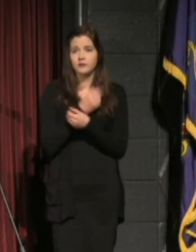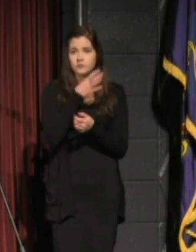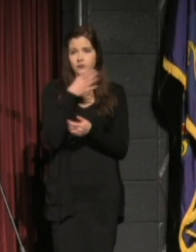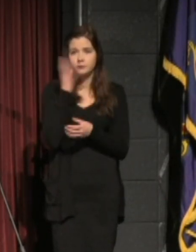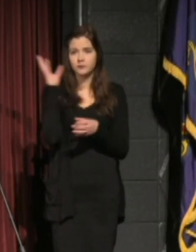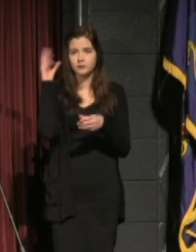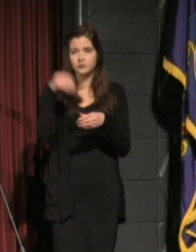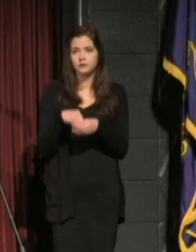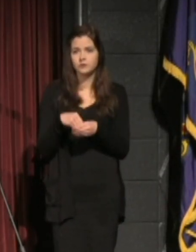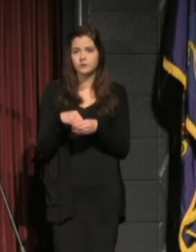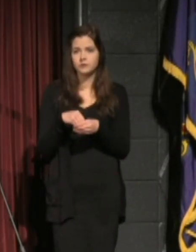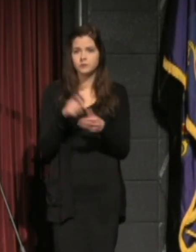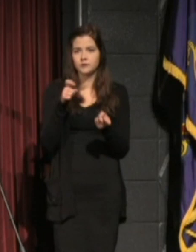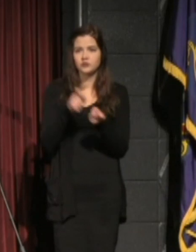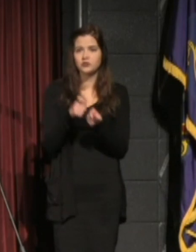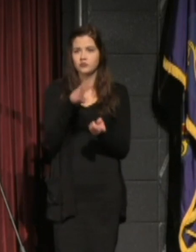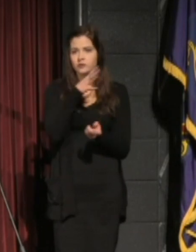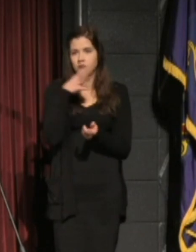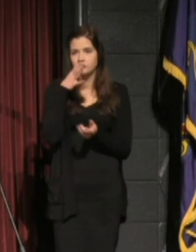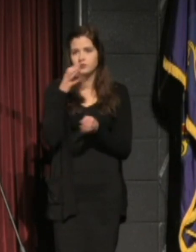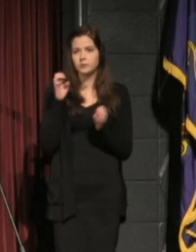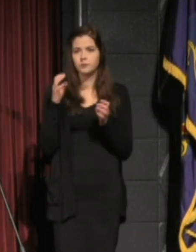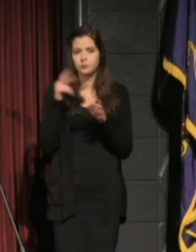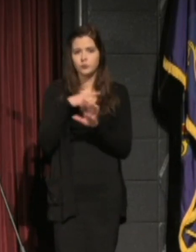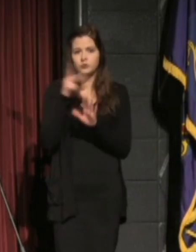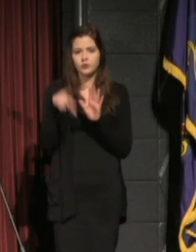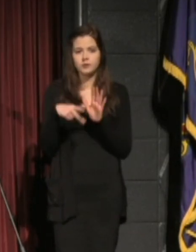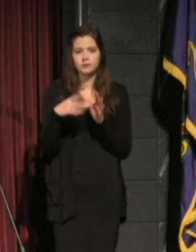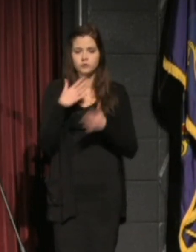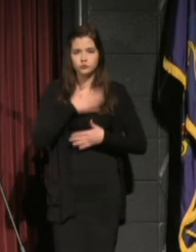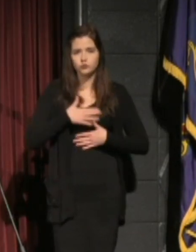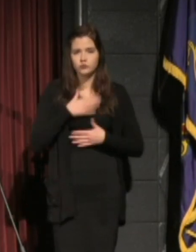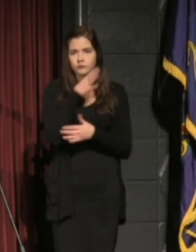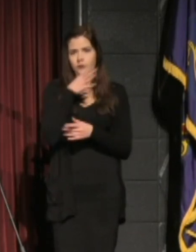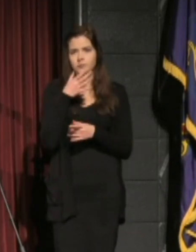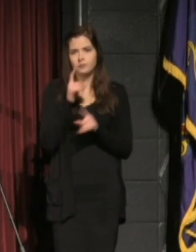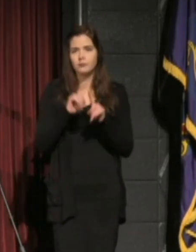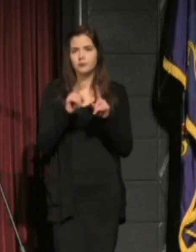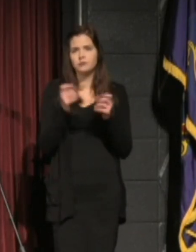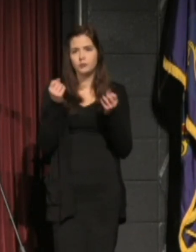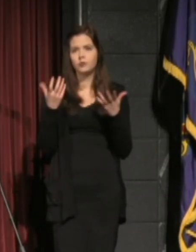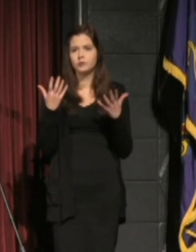enrolling in our Precision Ag program. Quentin enjoys farming, but